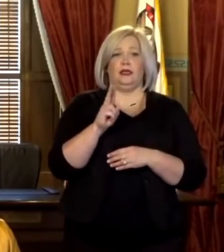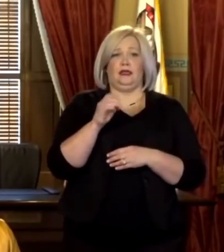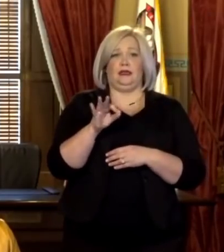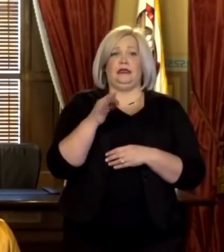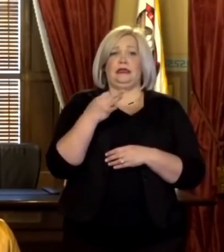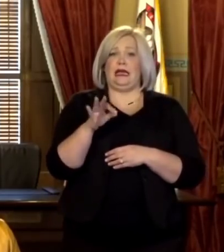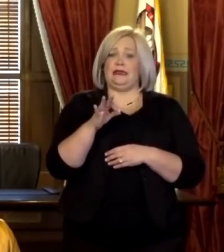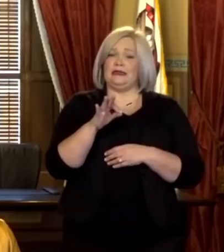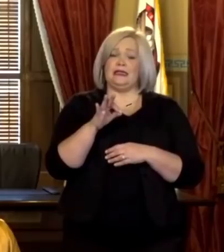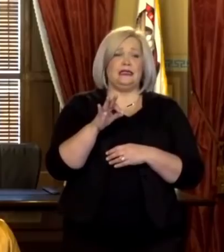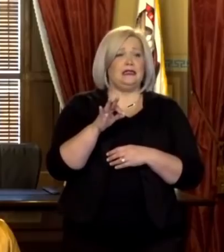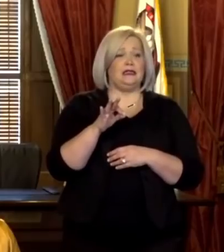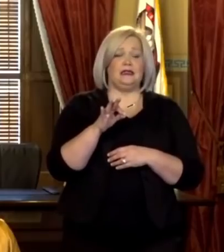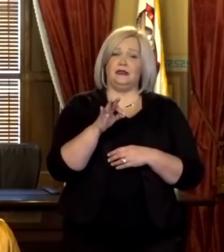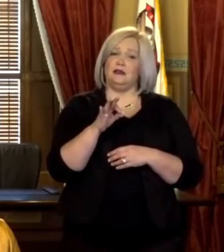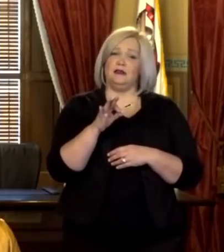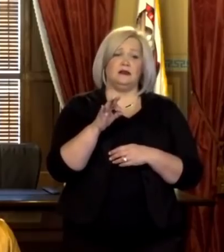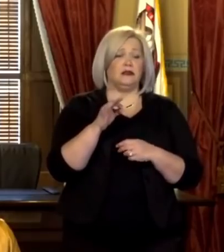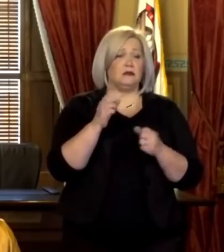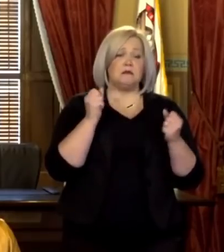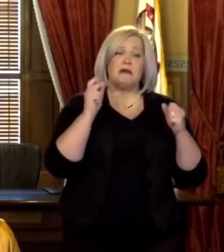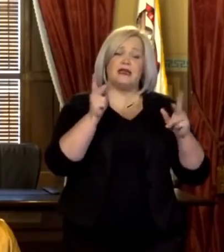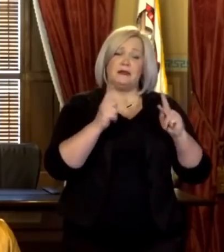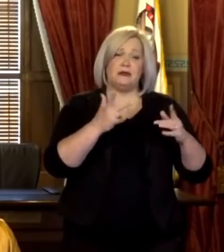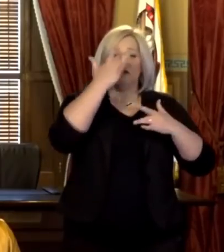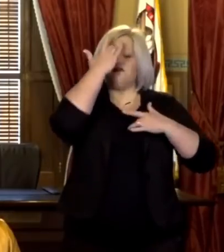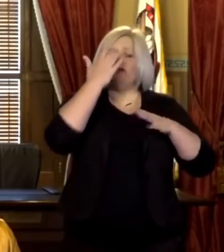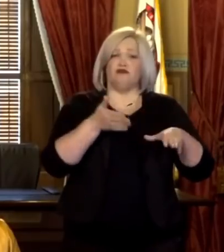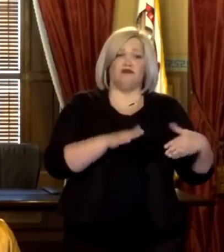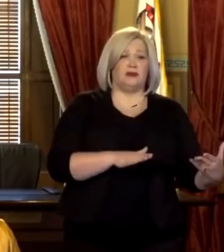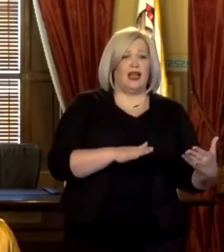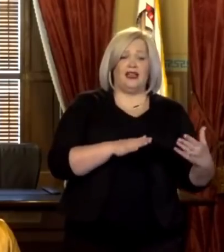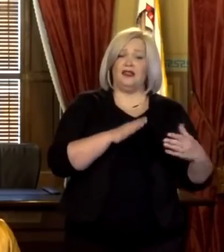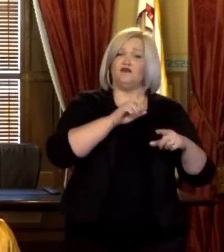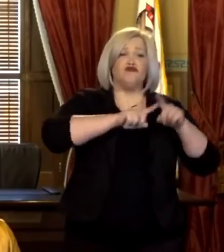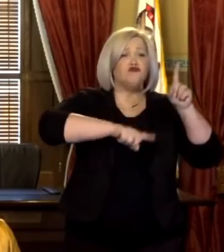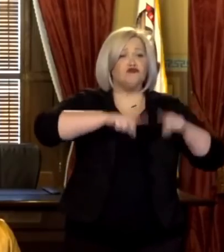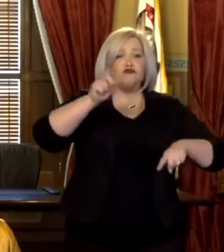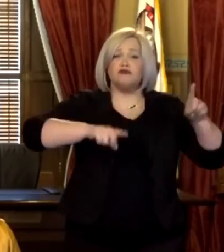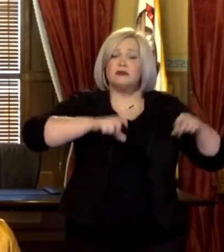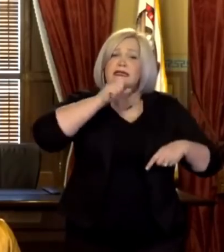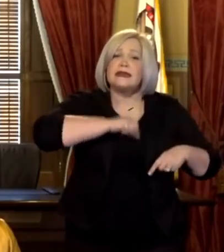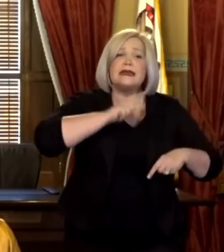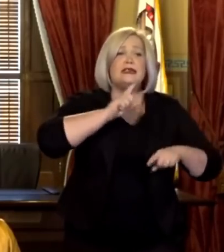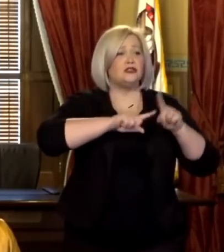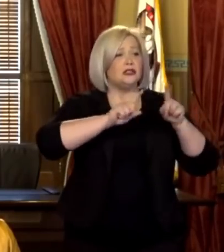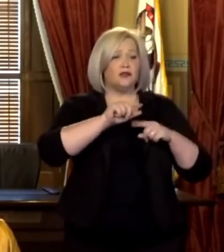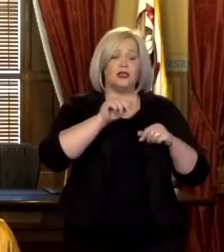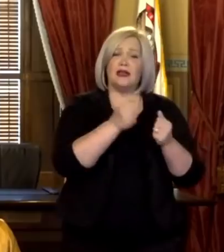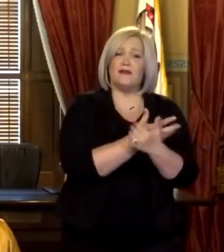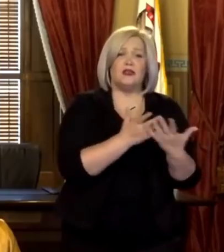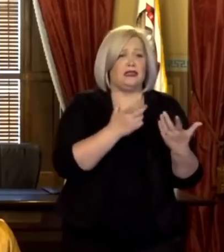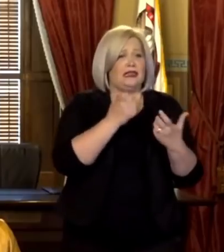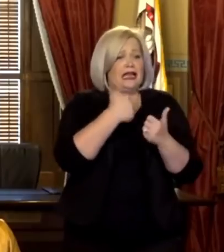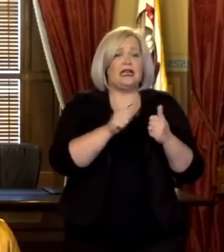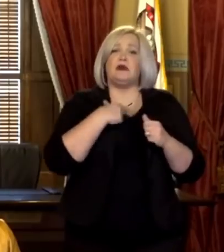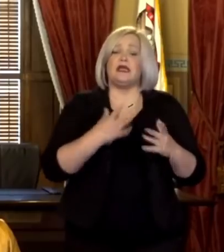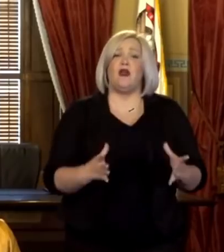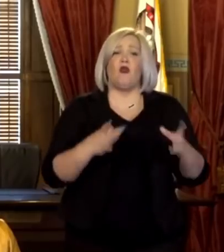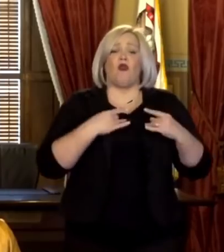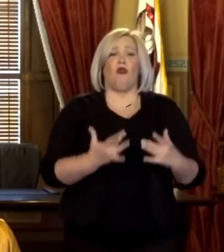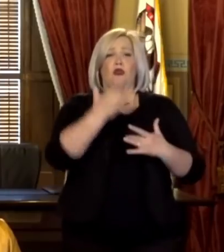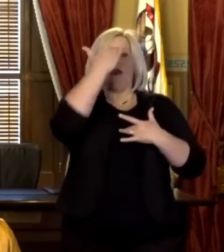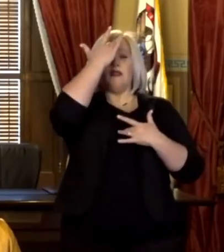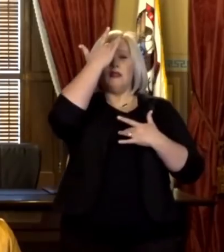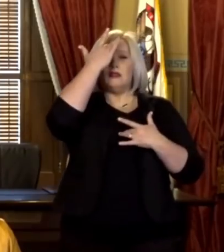all ages. No one is immune and there is no treatment. I implore all of us to remain vigilant and to stay